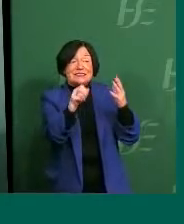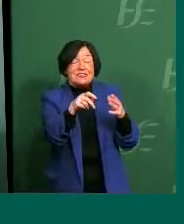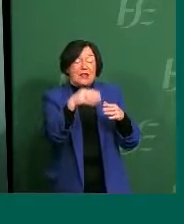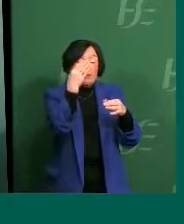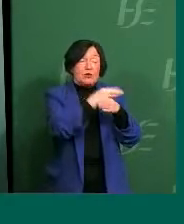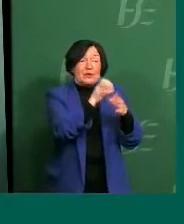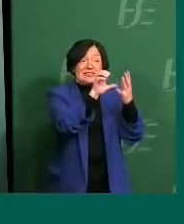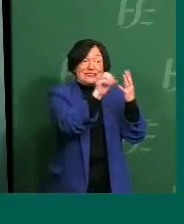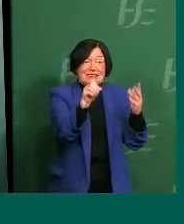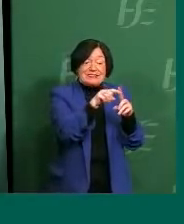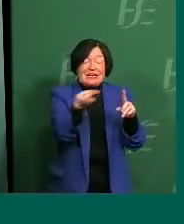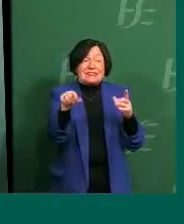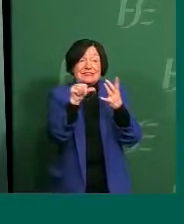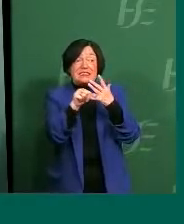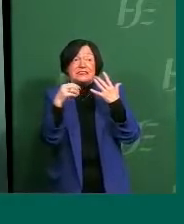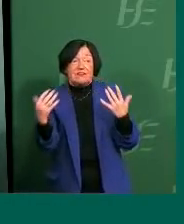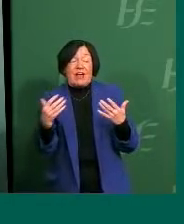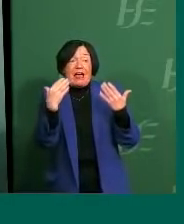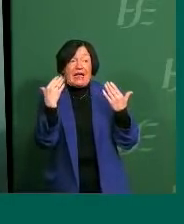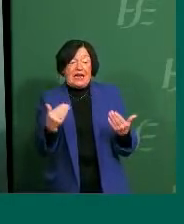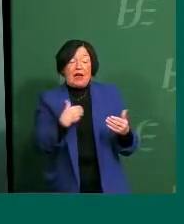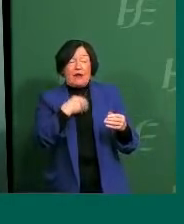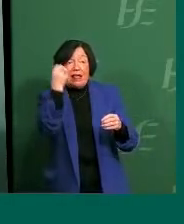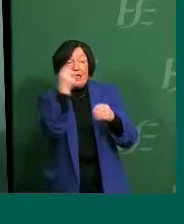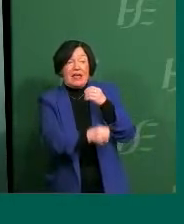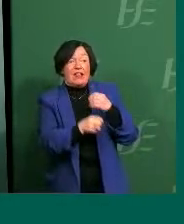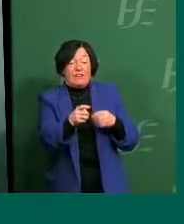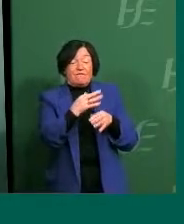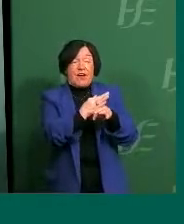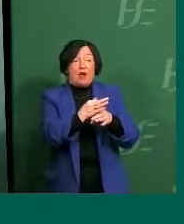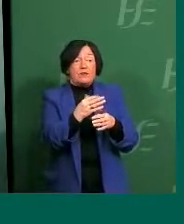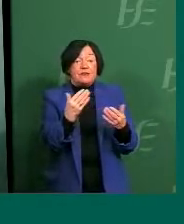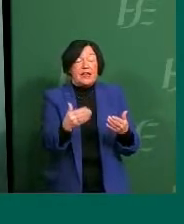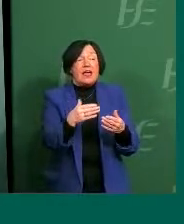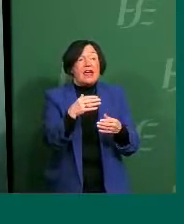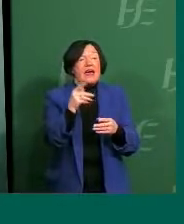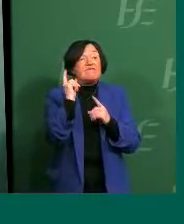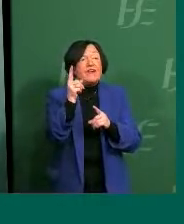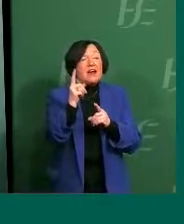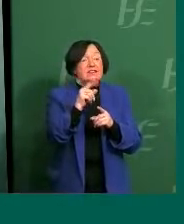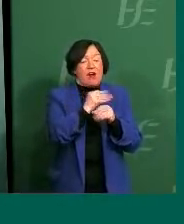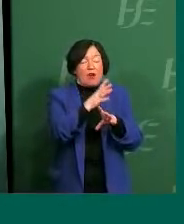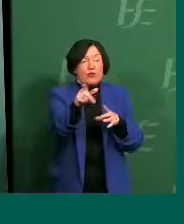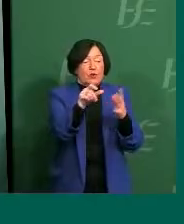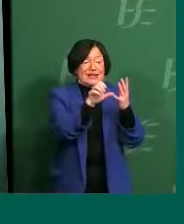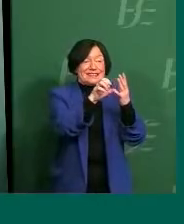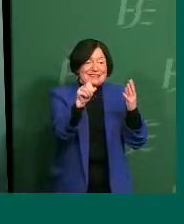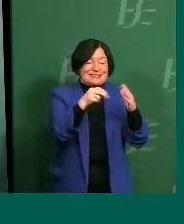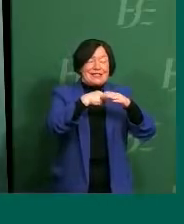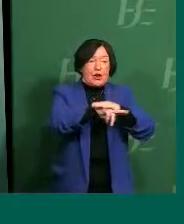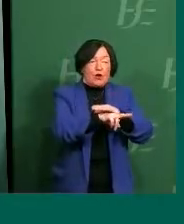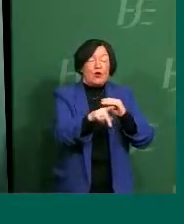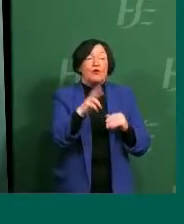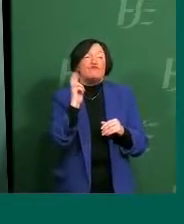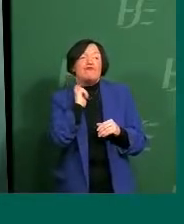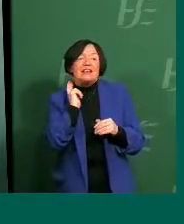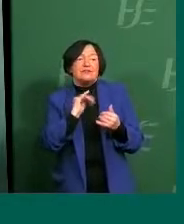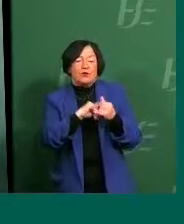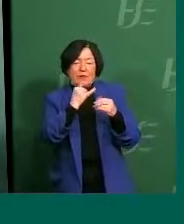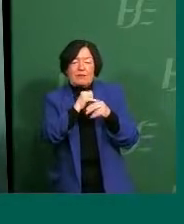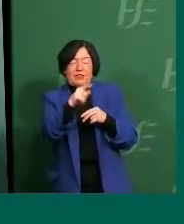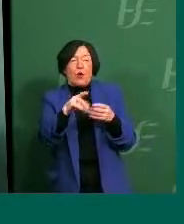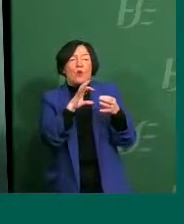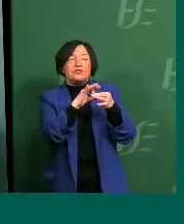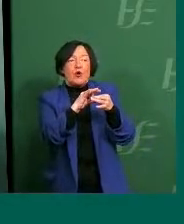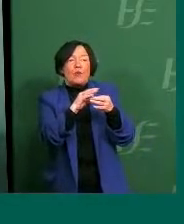between 60 and 65, and we're now completing out following the recent advice on all of those 60 and under. These are residents who might be in these